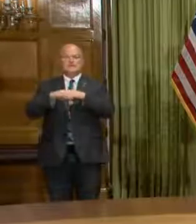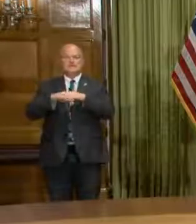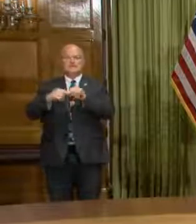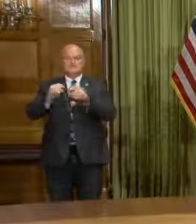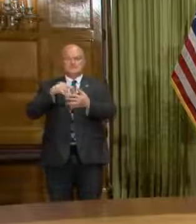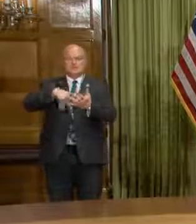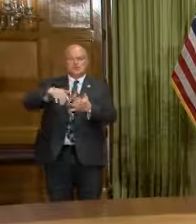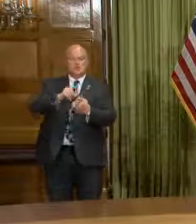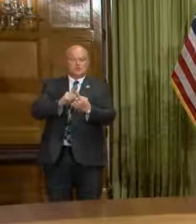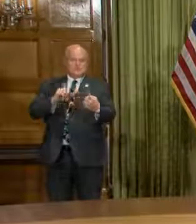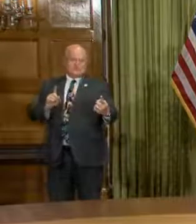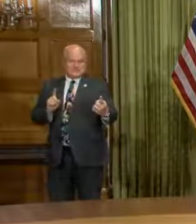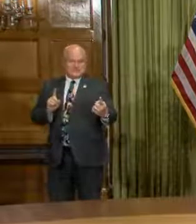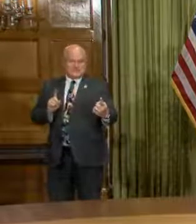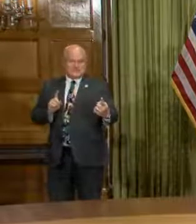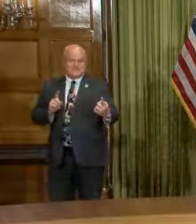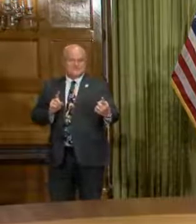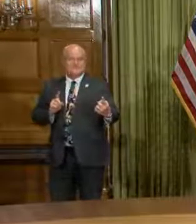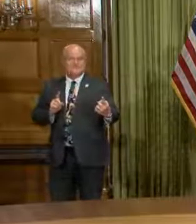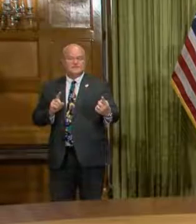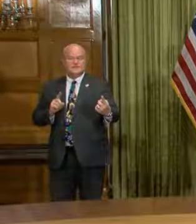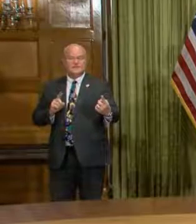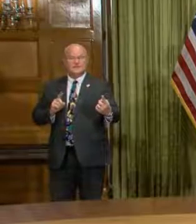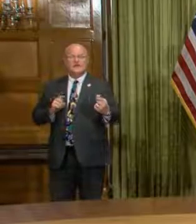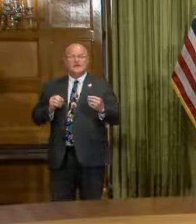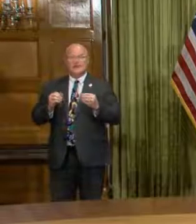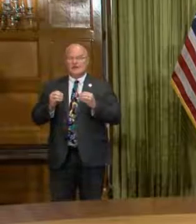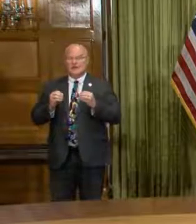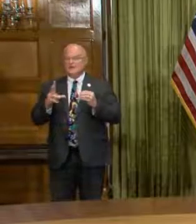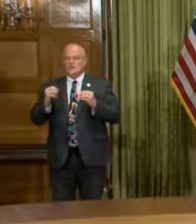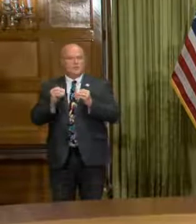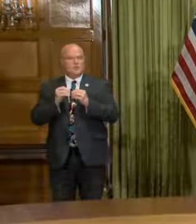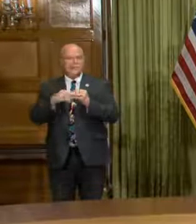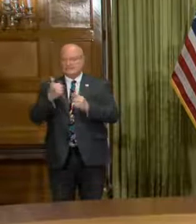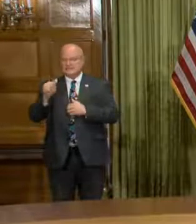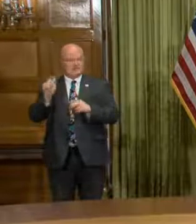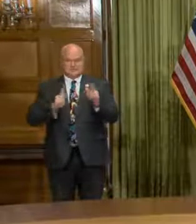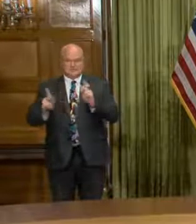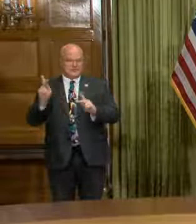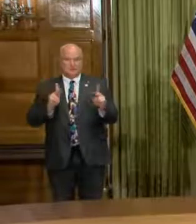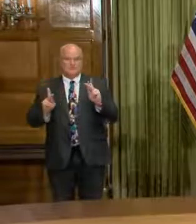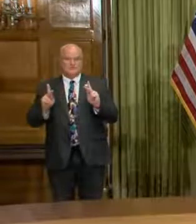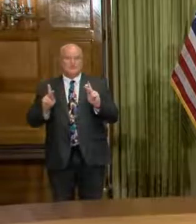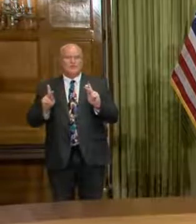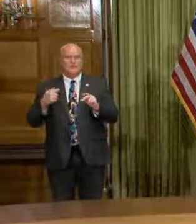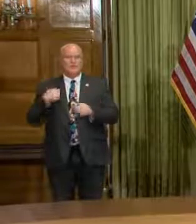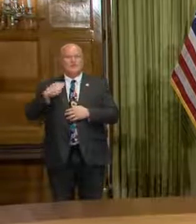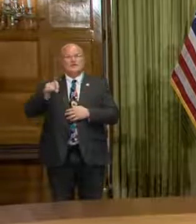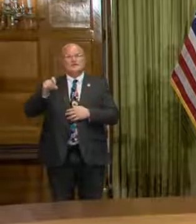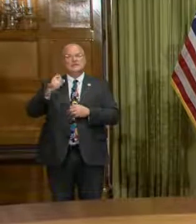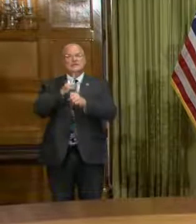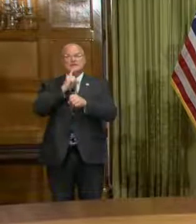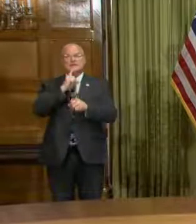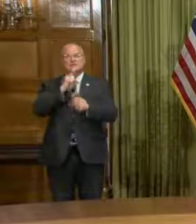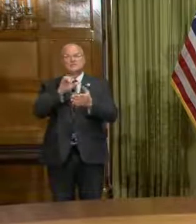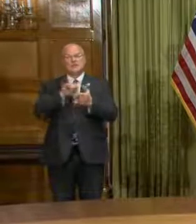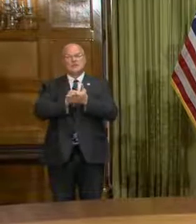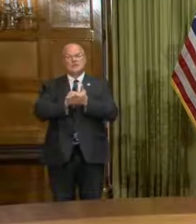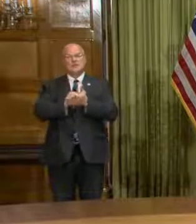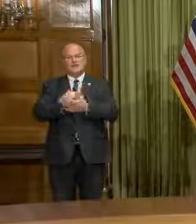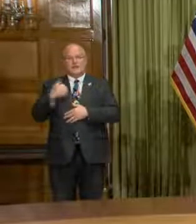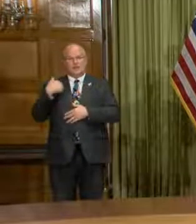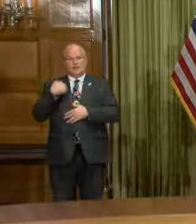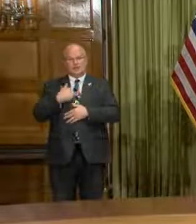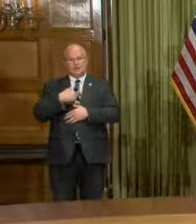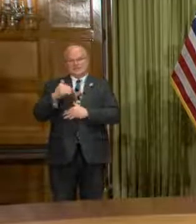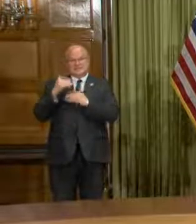physical distance from others in social settings of more than 10 people. We need to make sure that